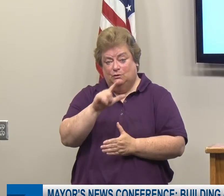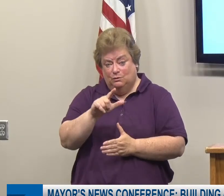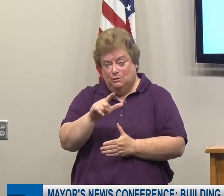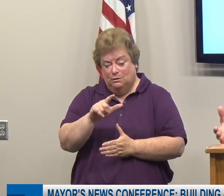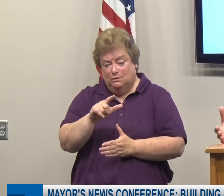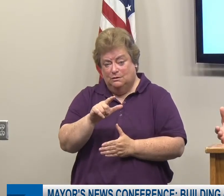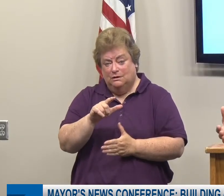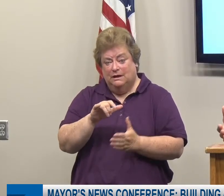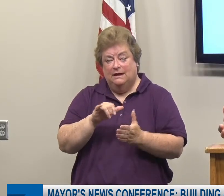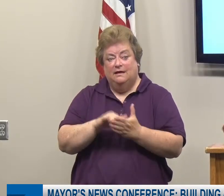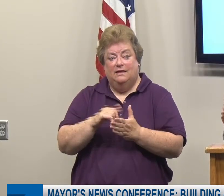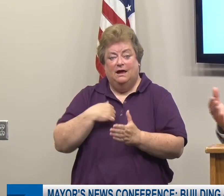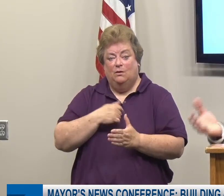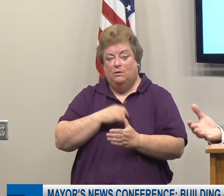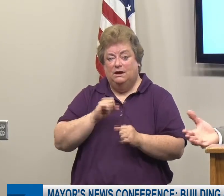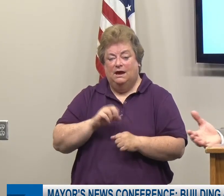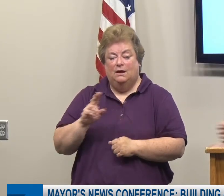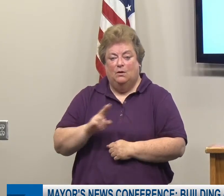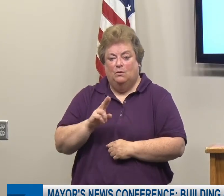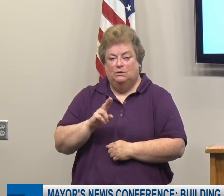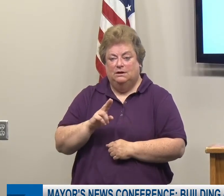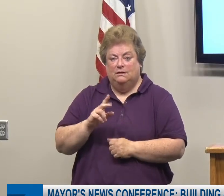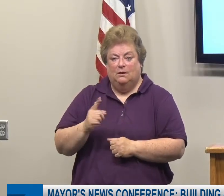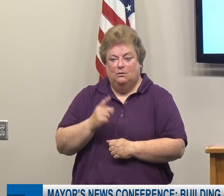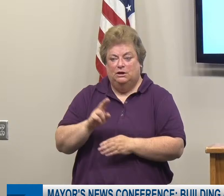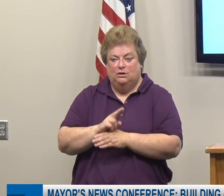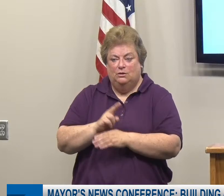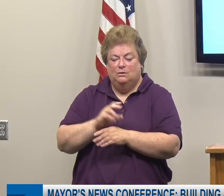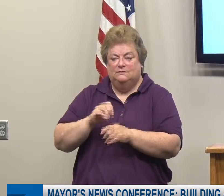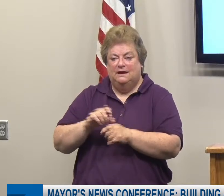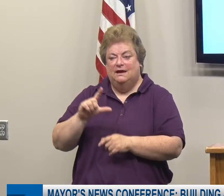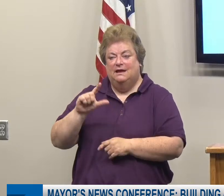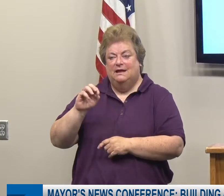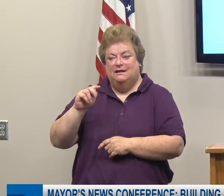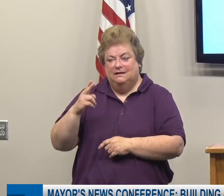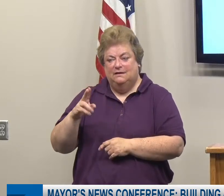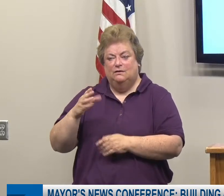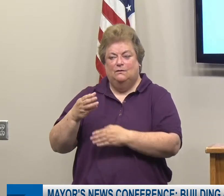that can now only be used in a lethal force situation.